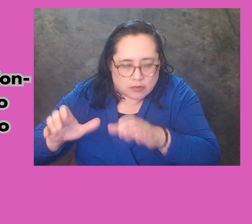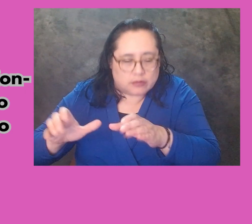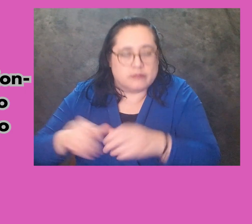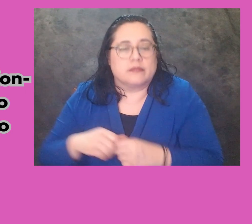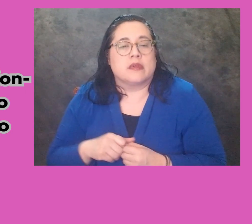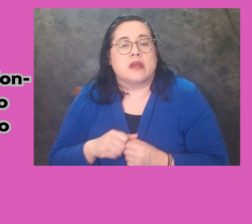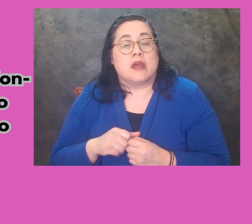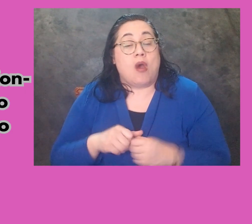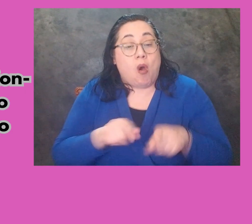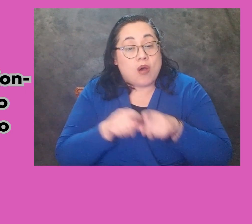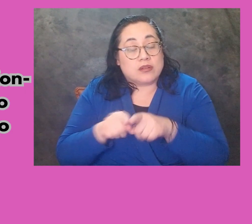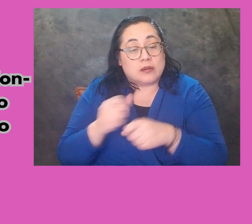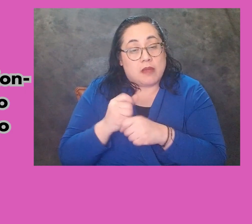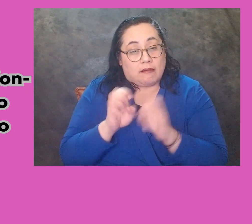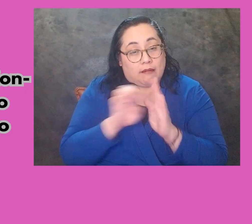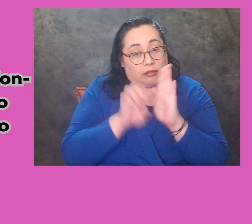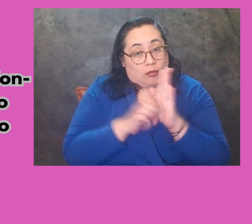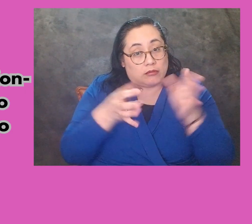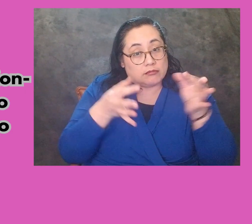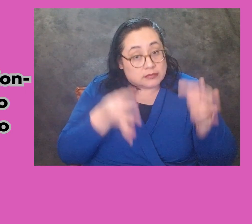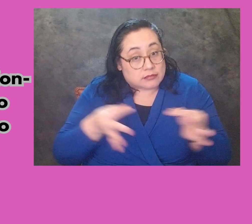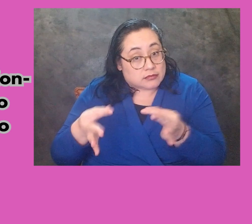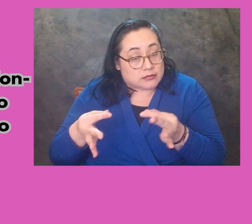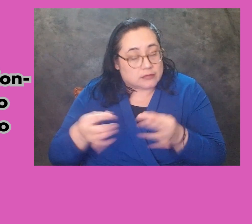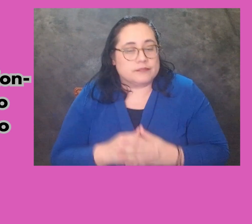Also, to make ethical decisions.